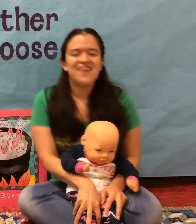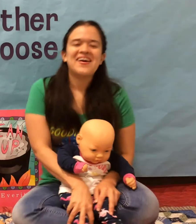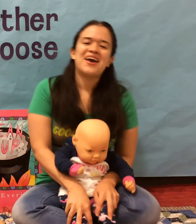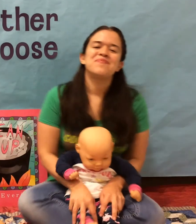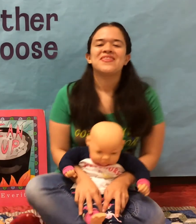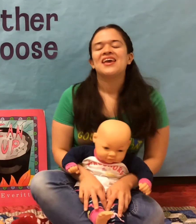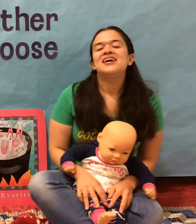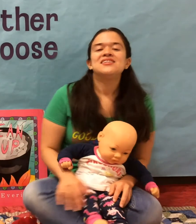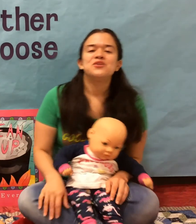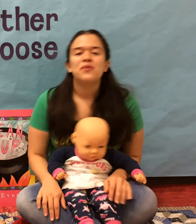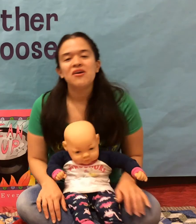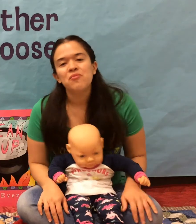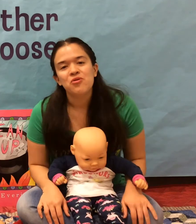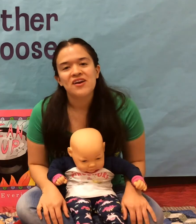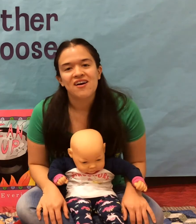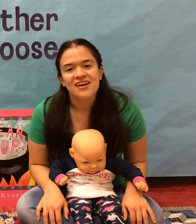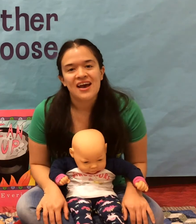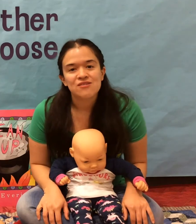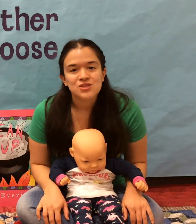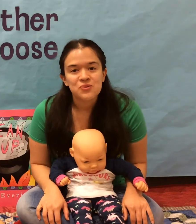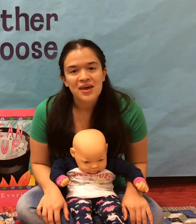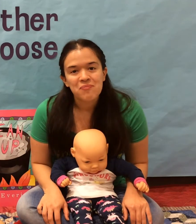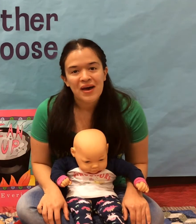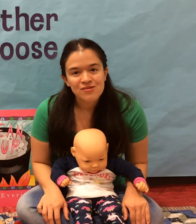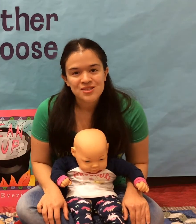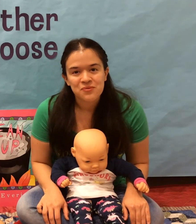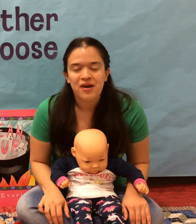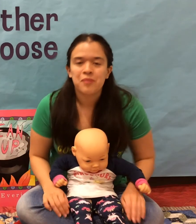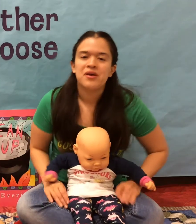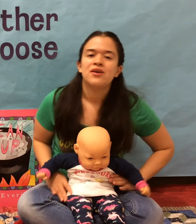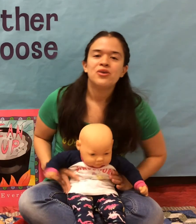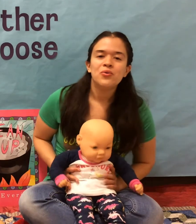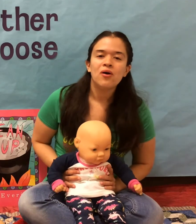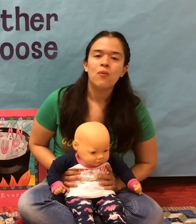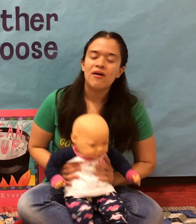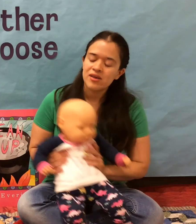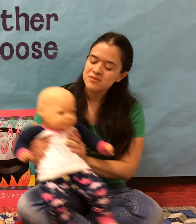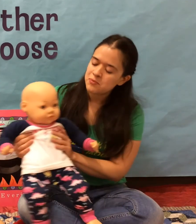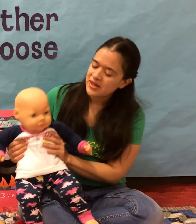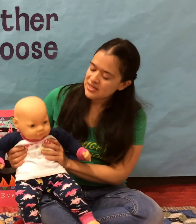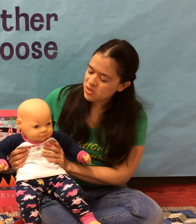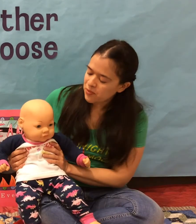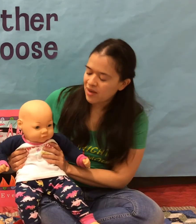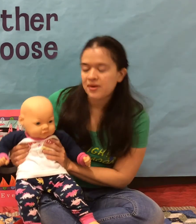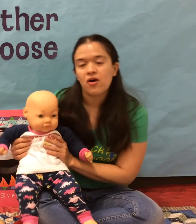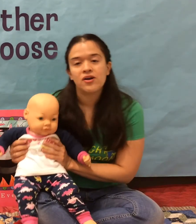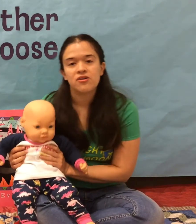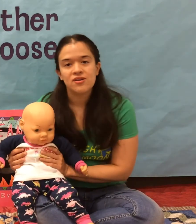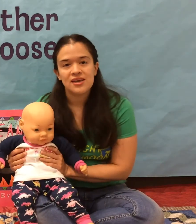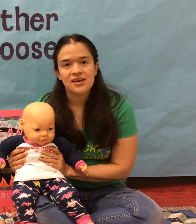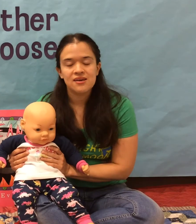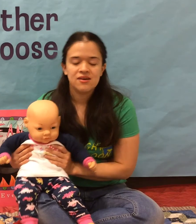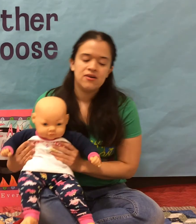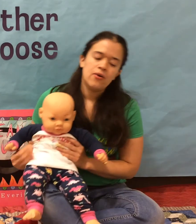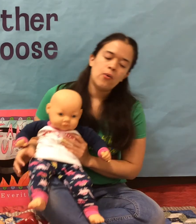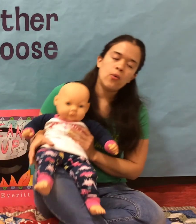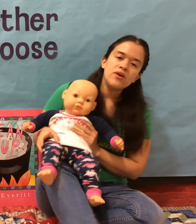Okay, so we are moving on now to a bounce rhyme. You are welcome to place your baby on your knee Or you